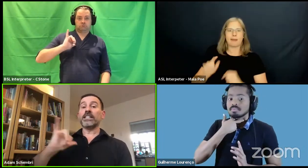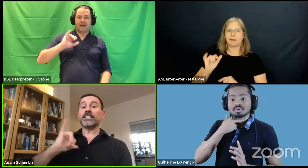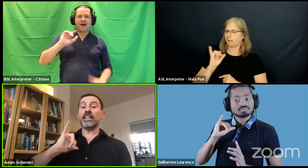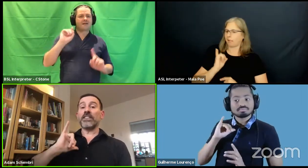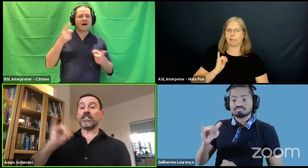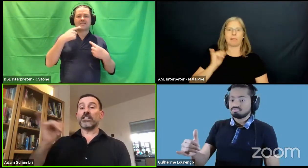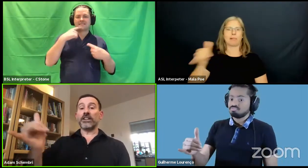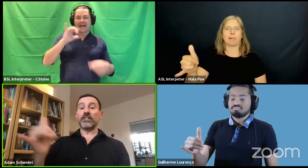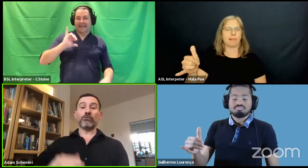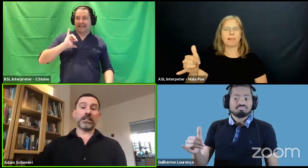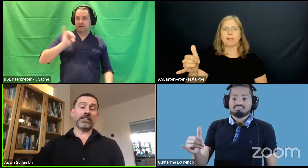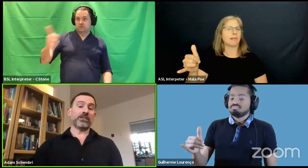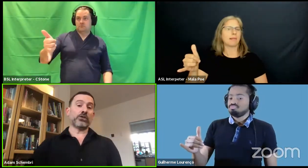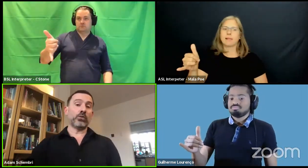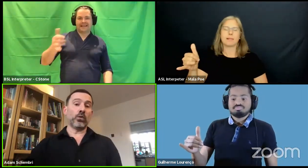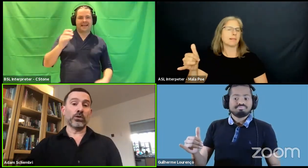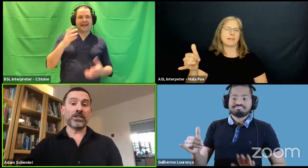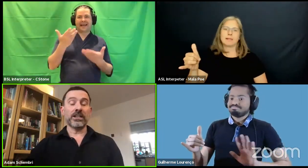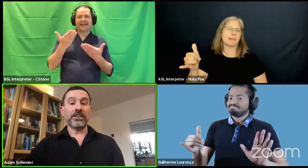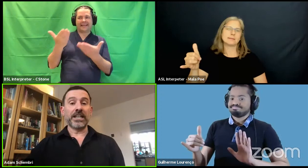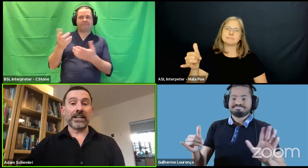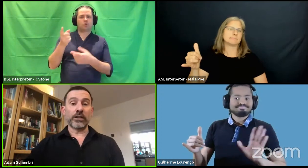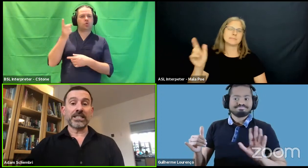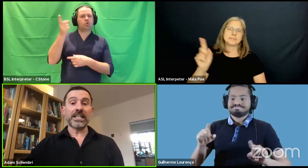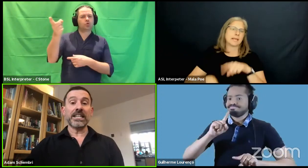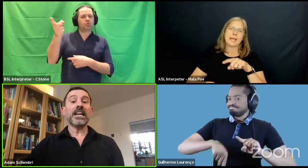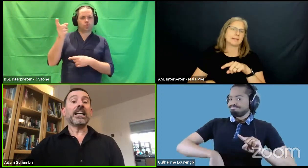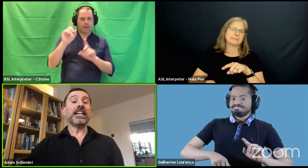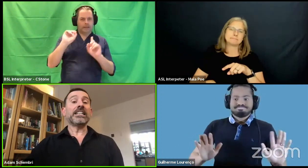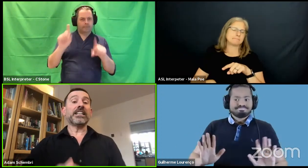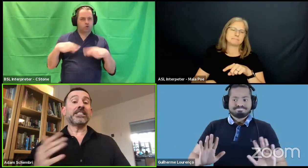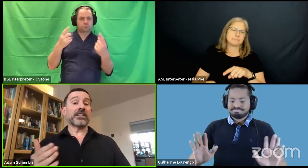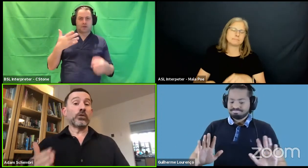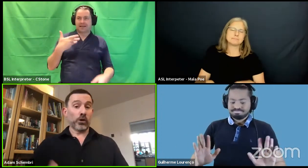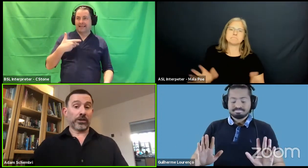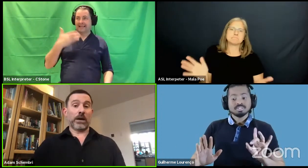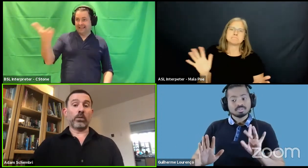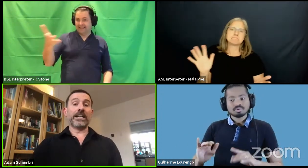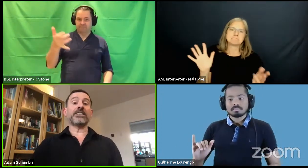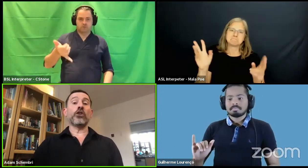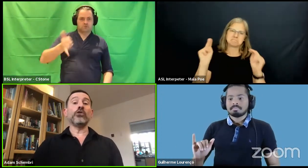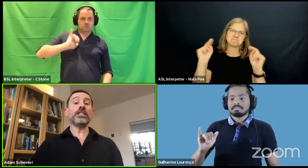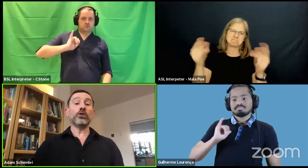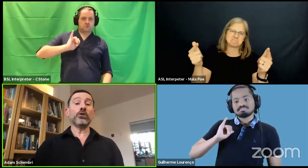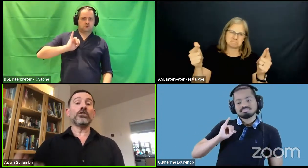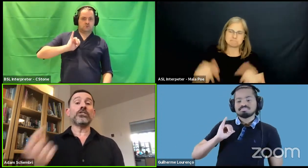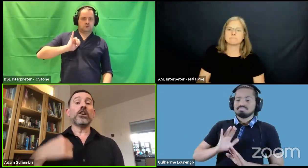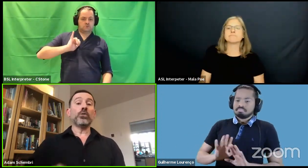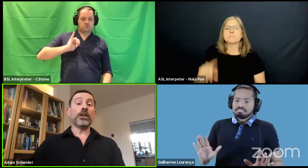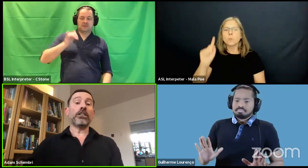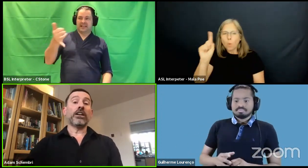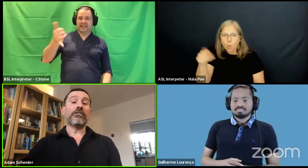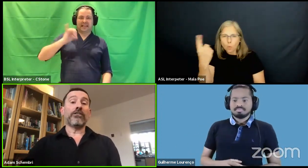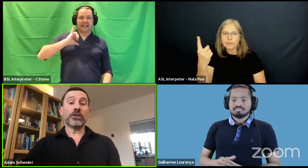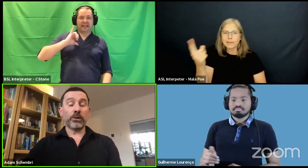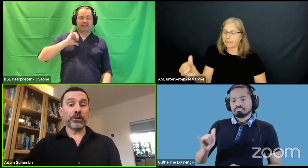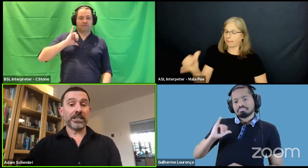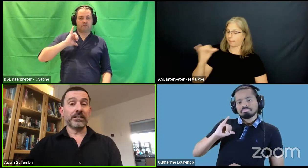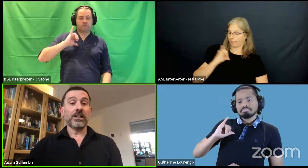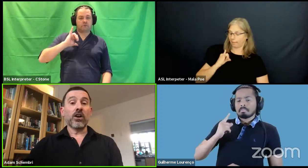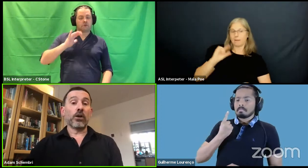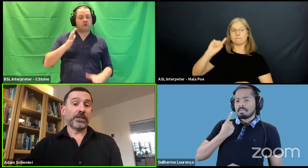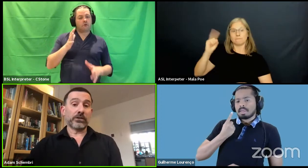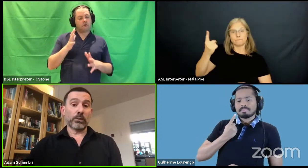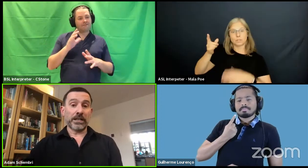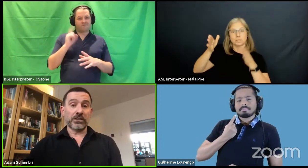by taking that sign and directing it towards the addressee. It doesn't work that way. It's only used with first